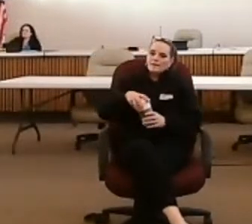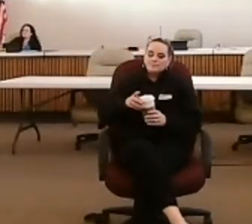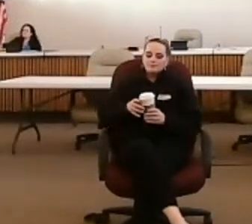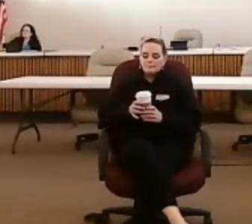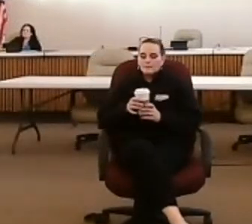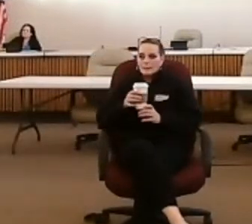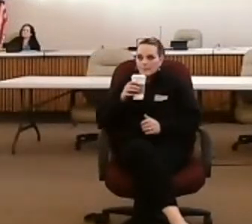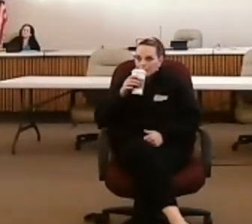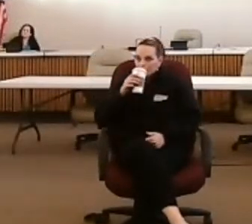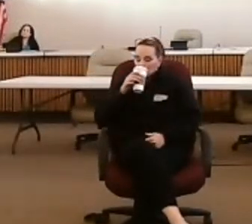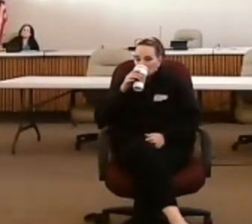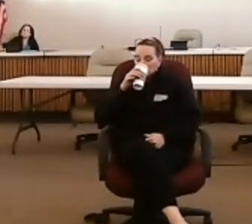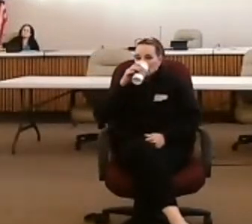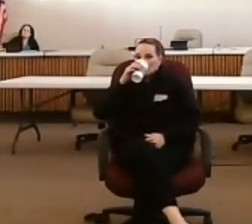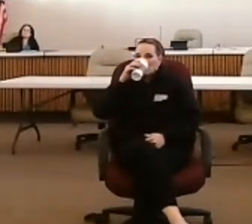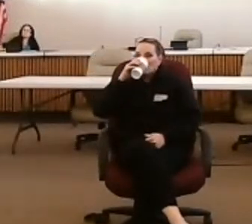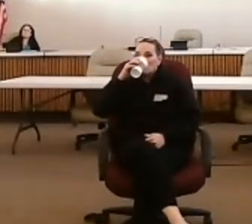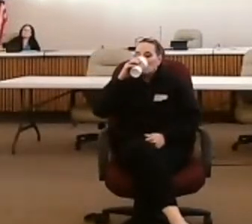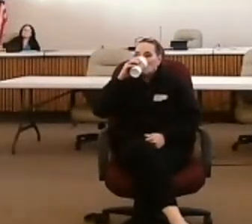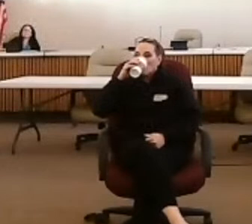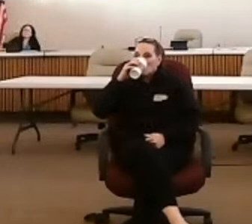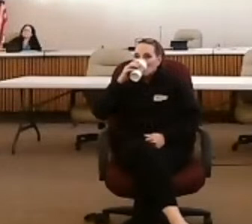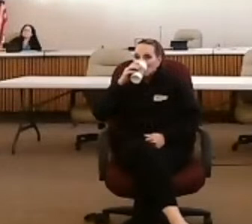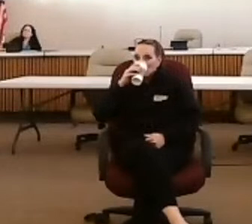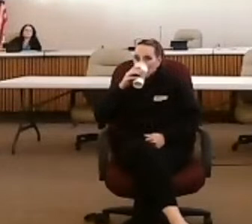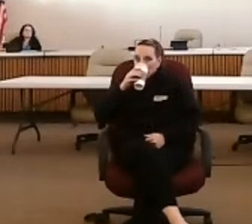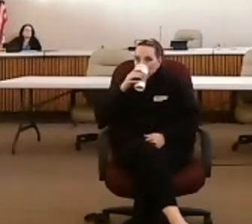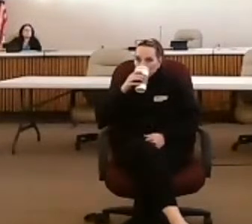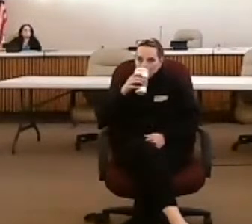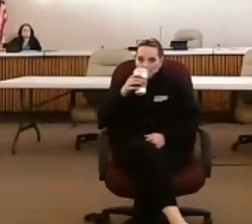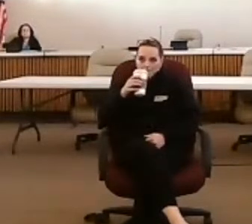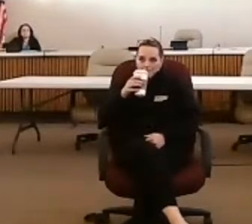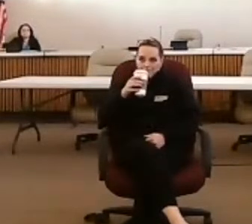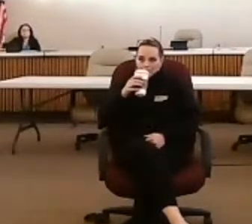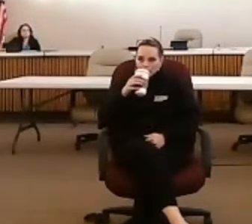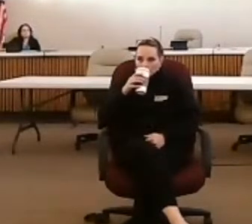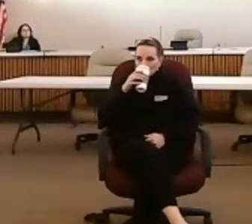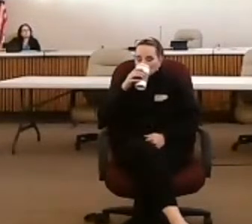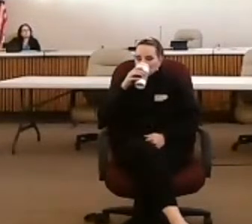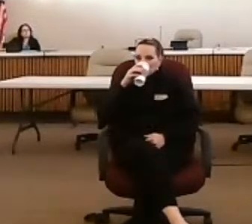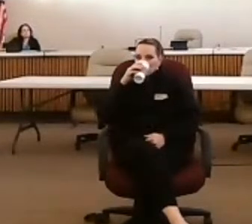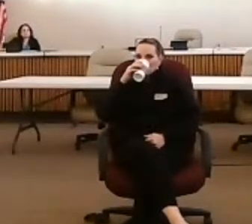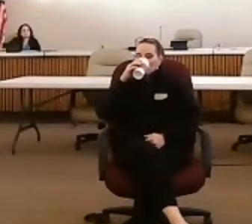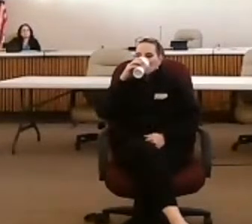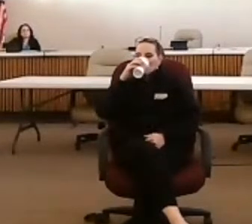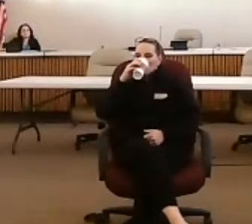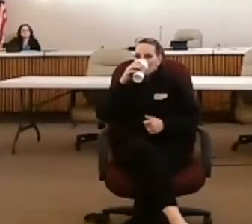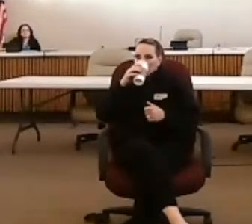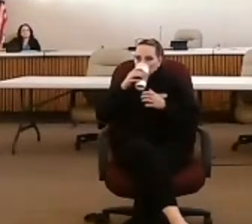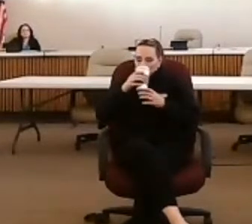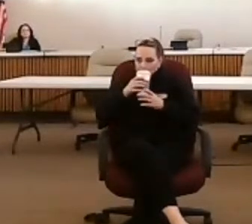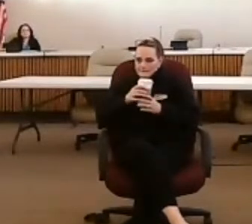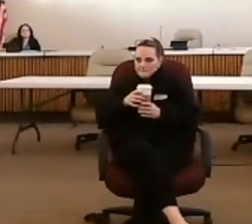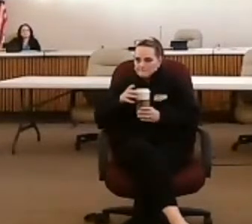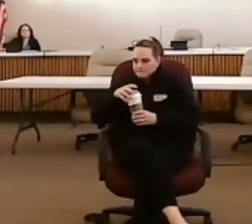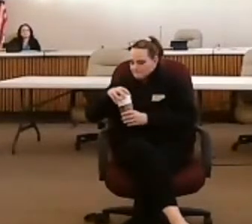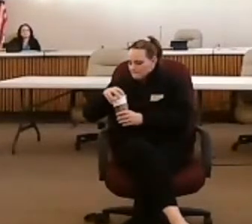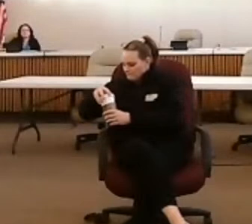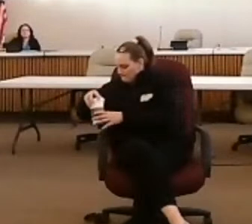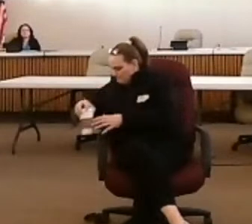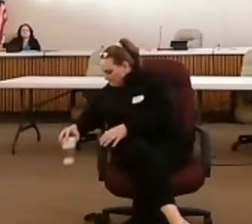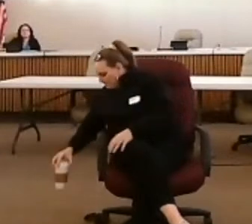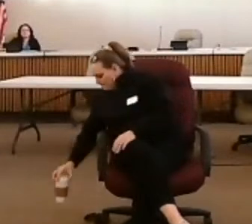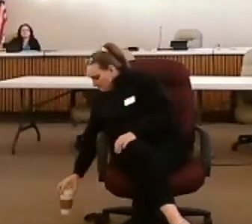Okay, Thank you. Can we come in front of the podium? Can I get one this way too? sure. Come around the front. Oh, sure.